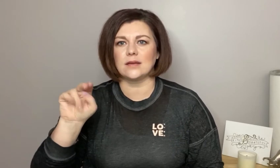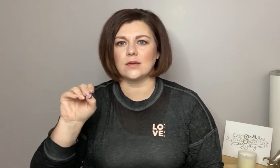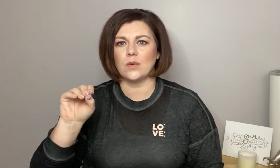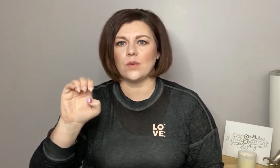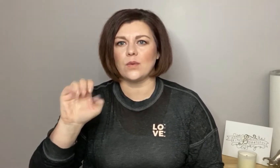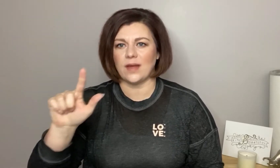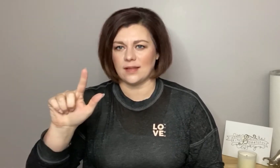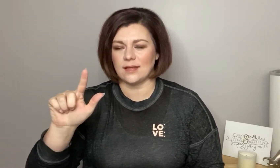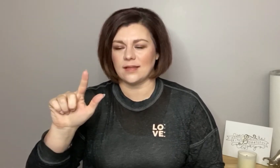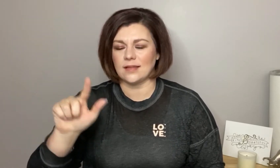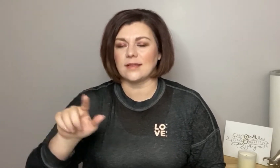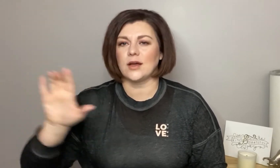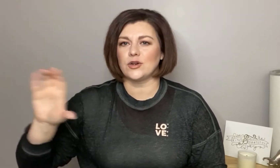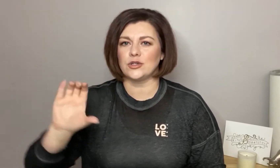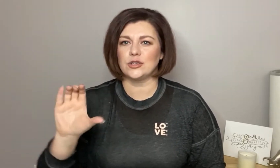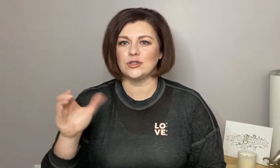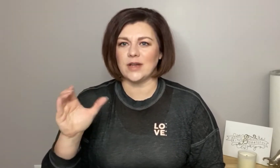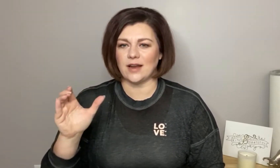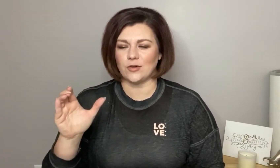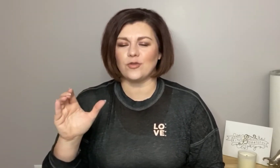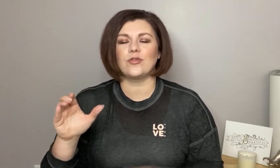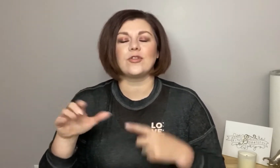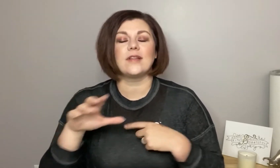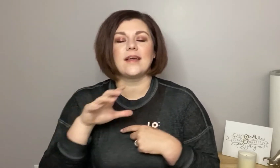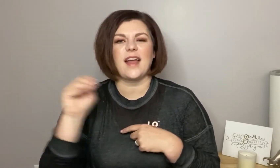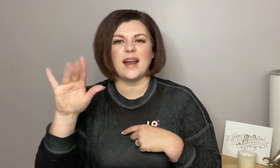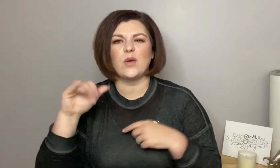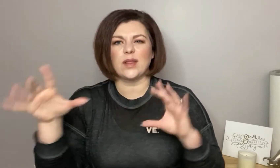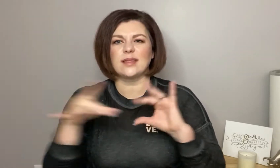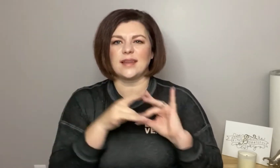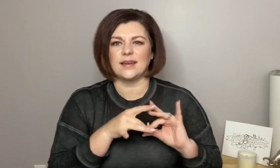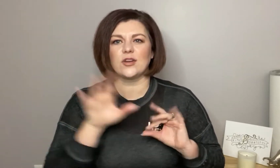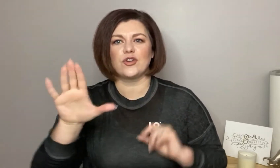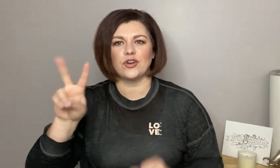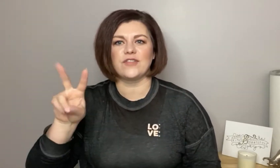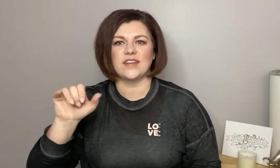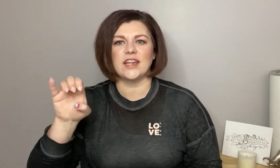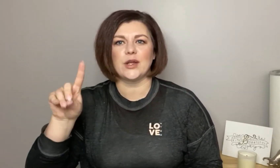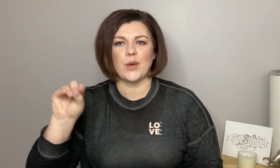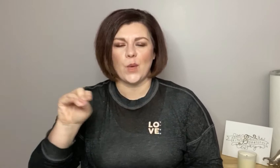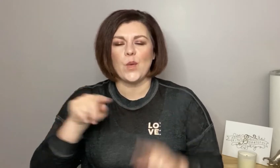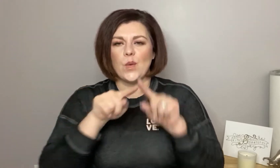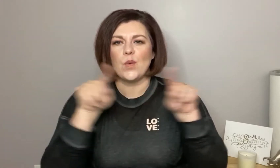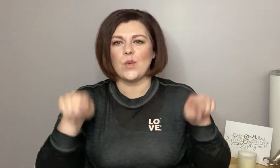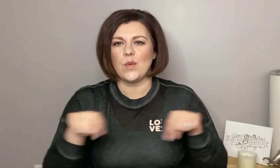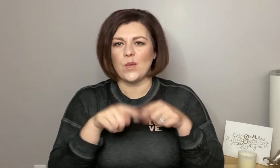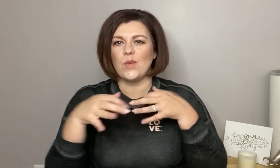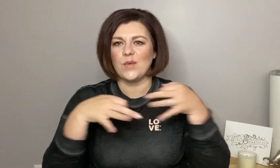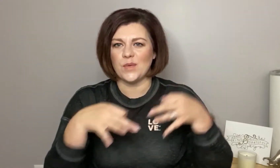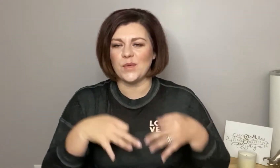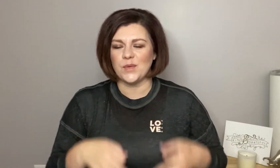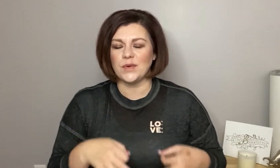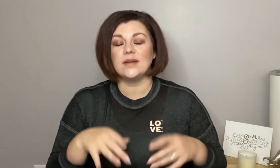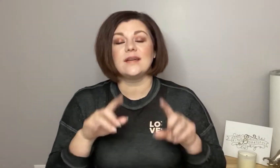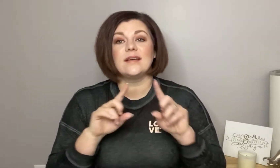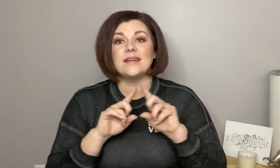Emily Noel is the first person to have done it on her channel, so I will link her video in the description